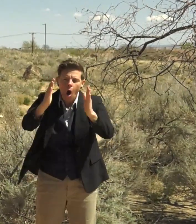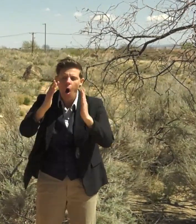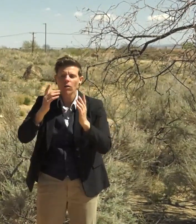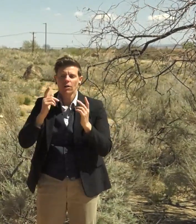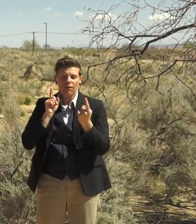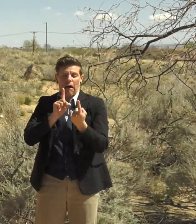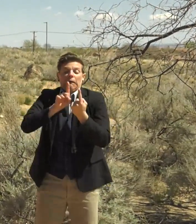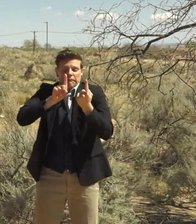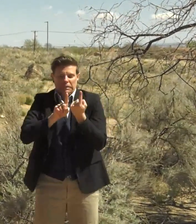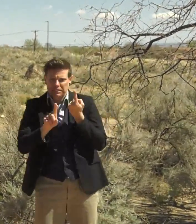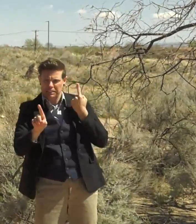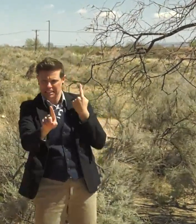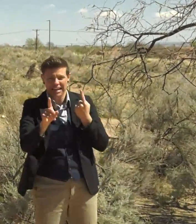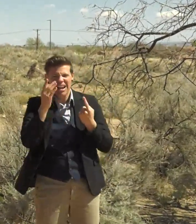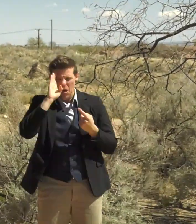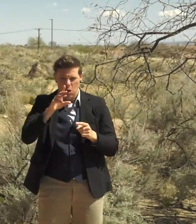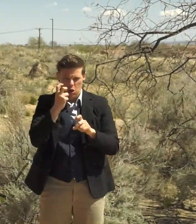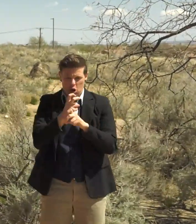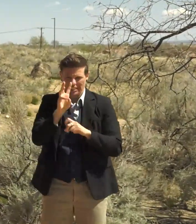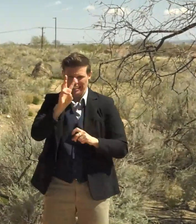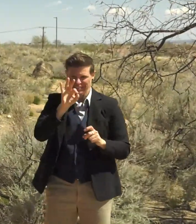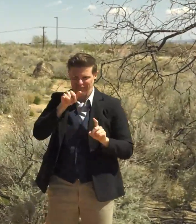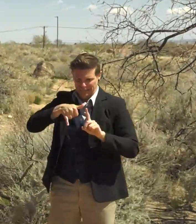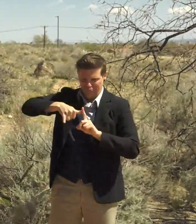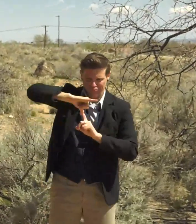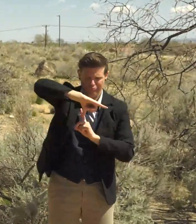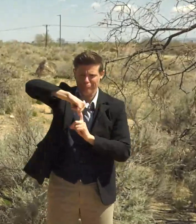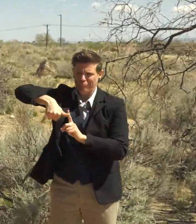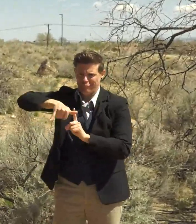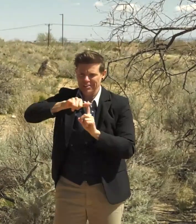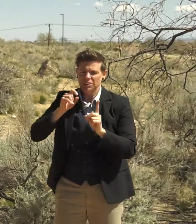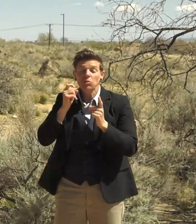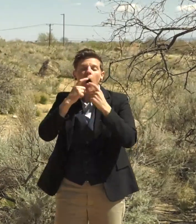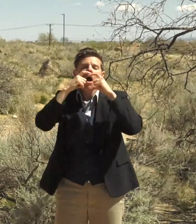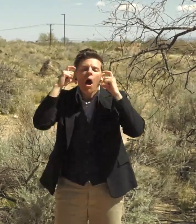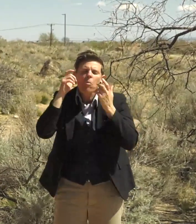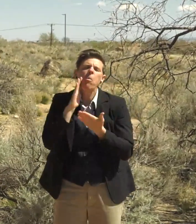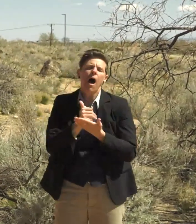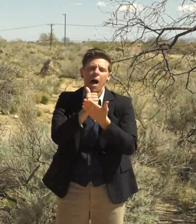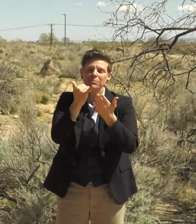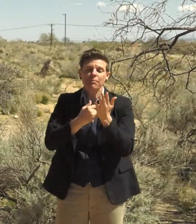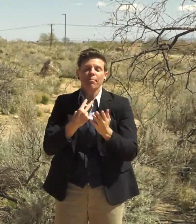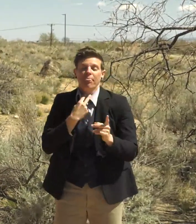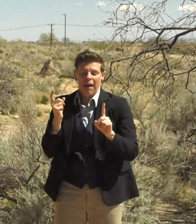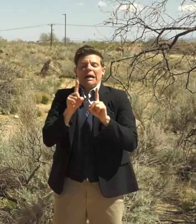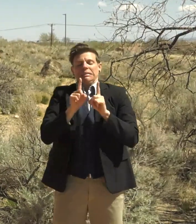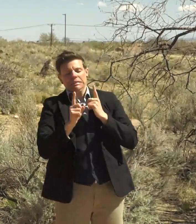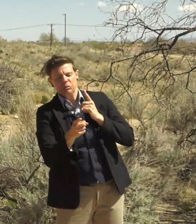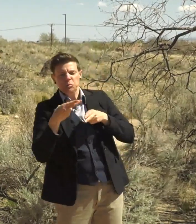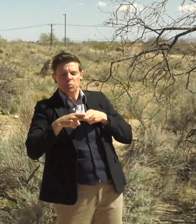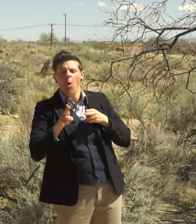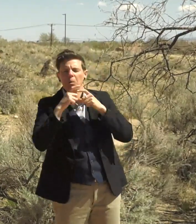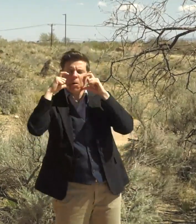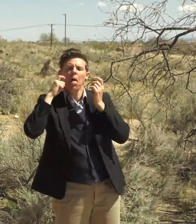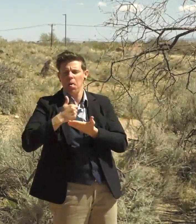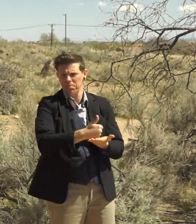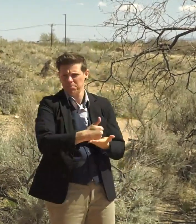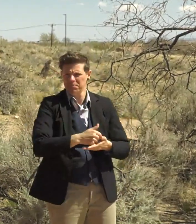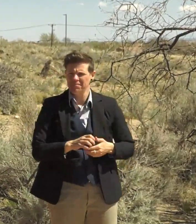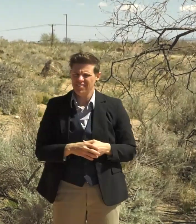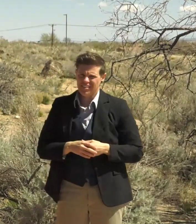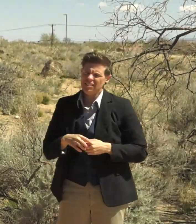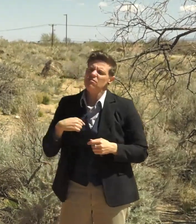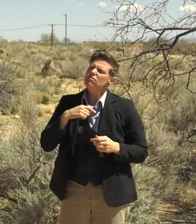face covering really comes in handy. We also want to let folks know we're strongly encouraging this, but if folks